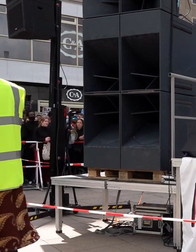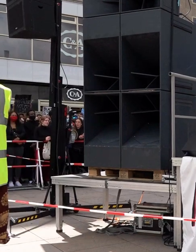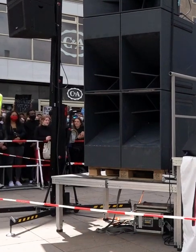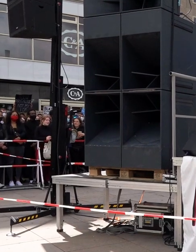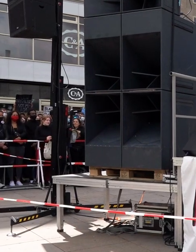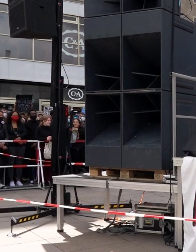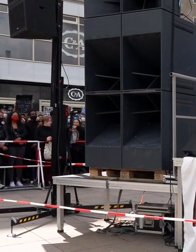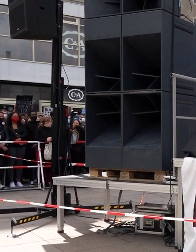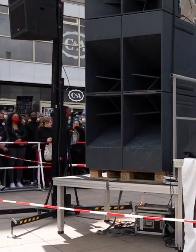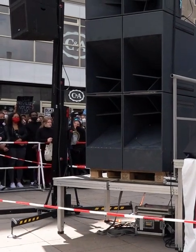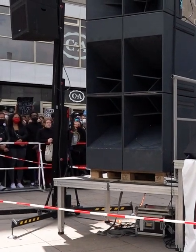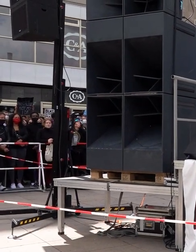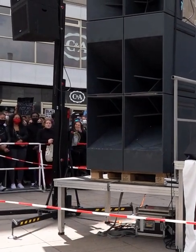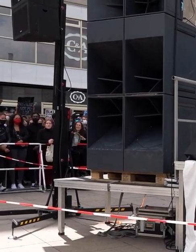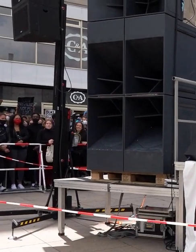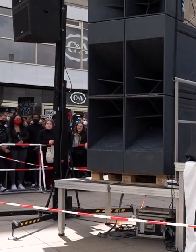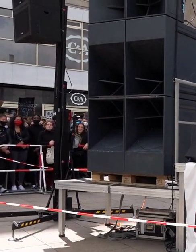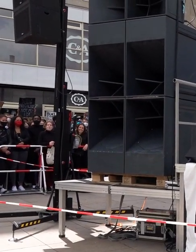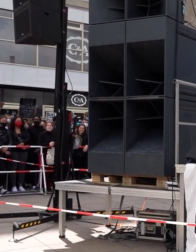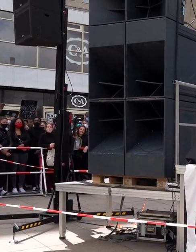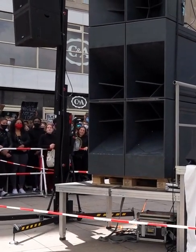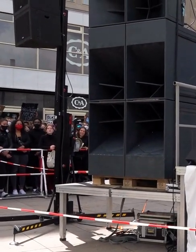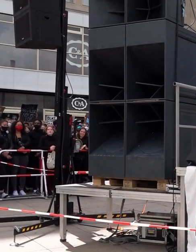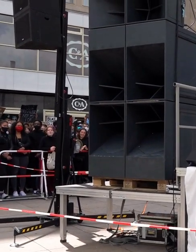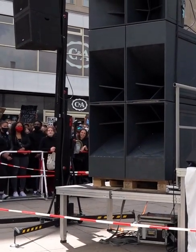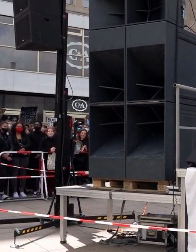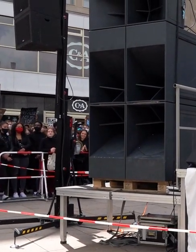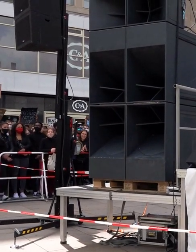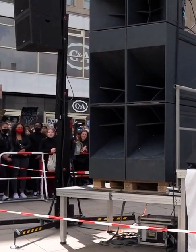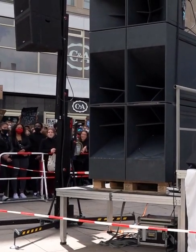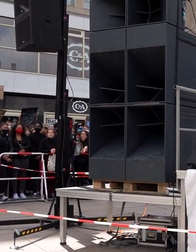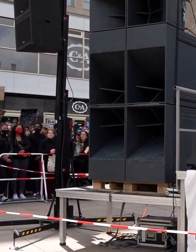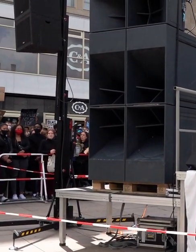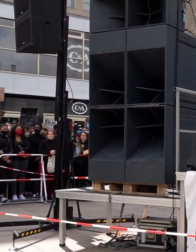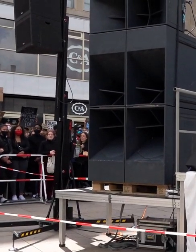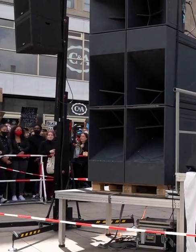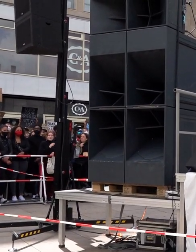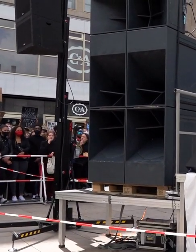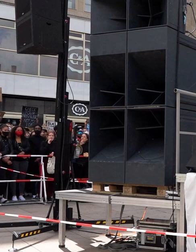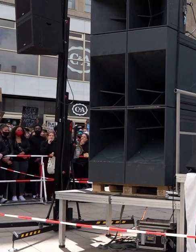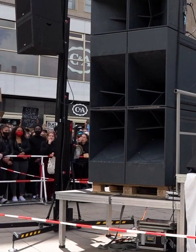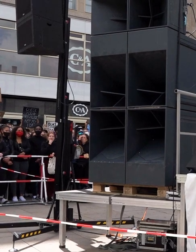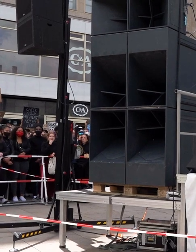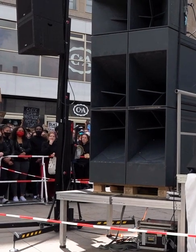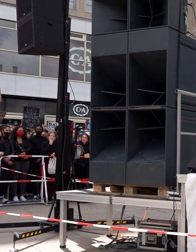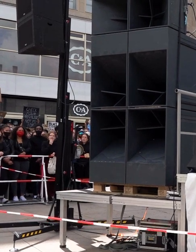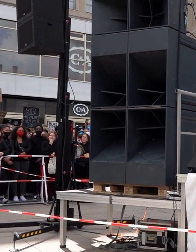stories. We make art. We preserve wisdom.